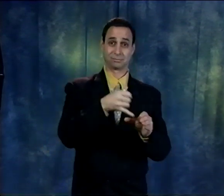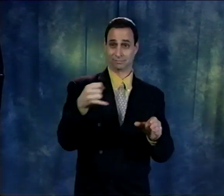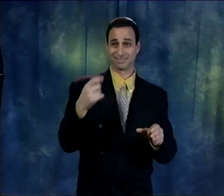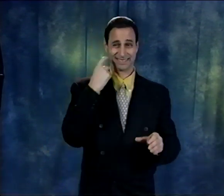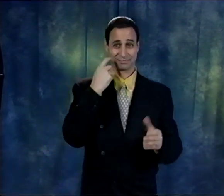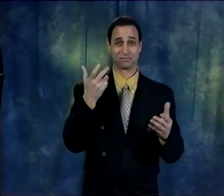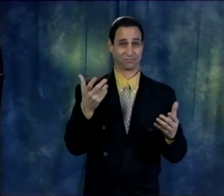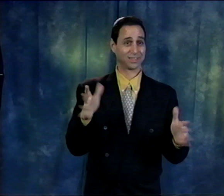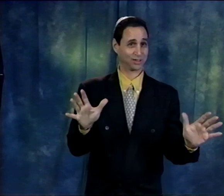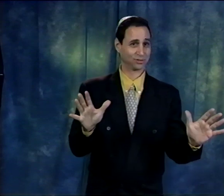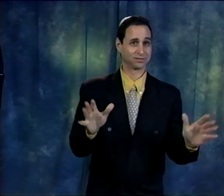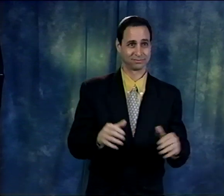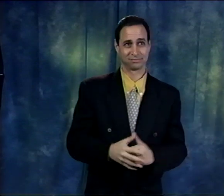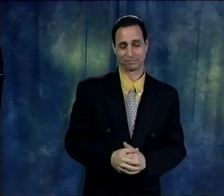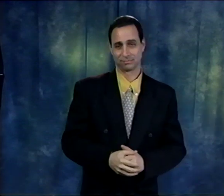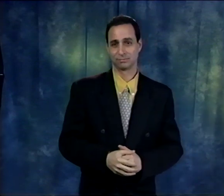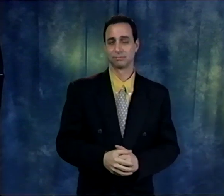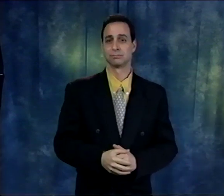using our pinky finger.